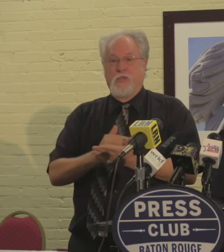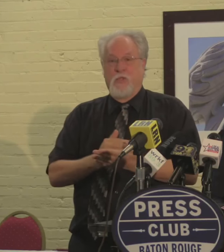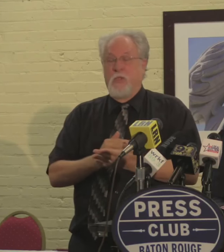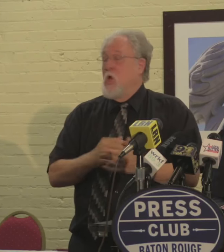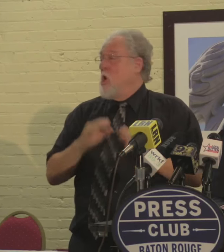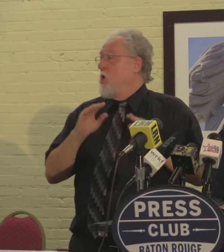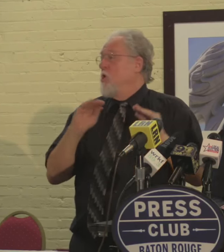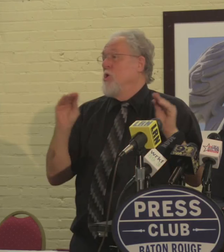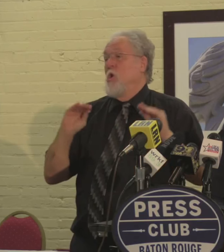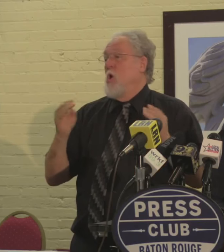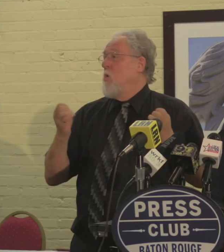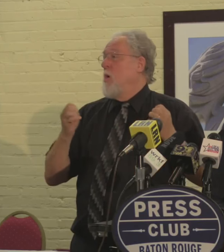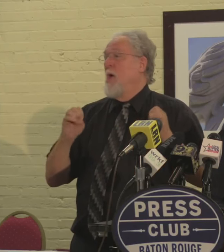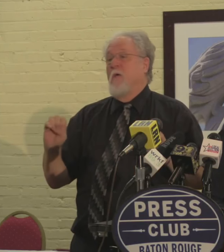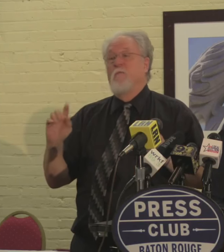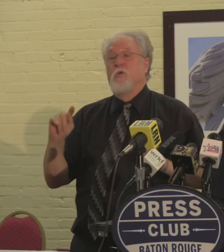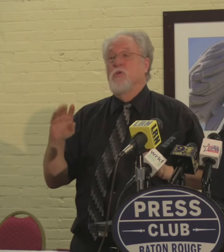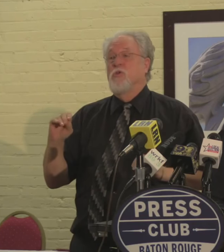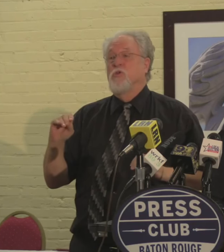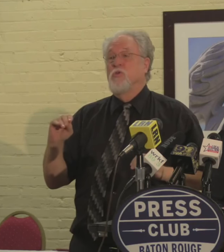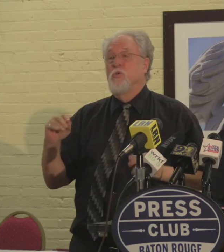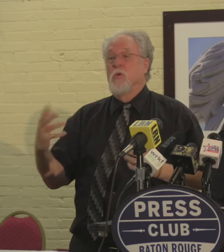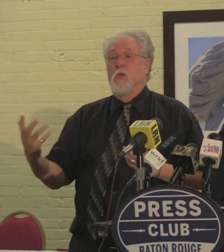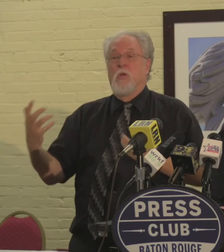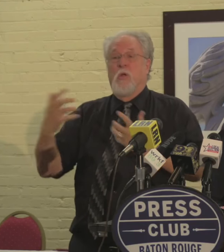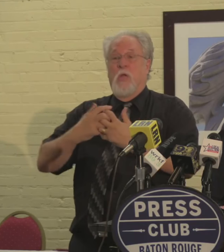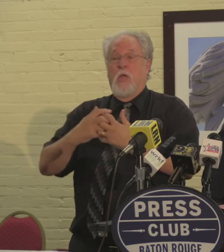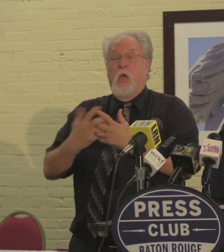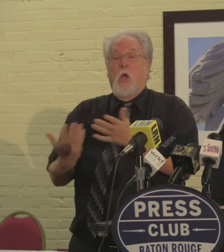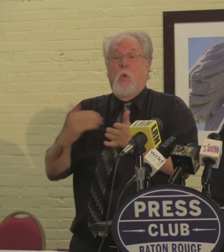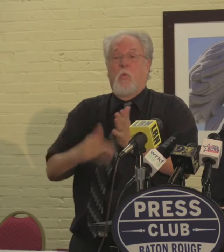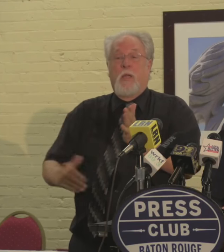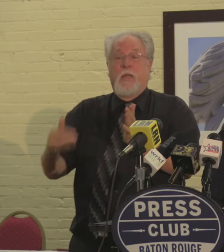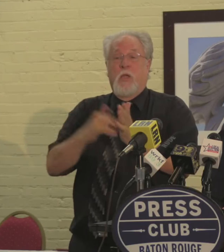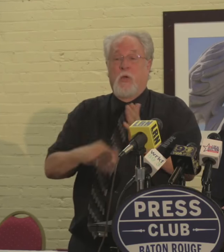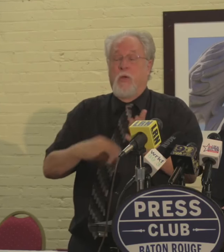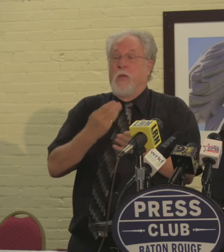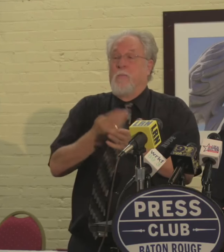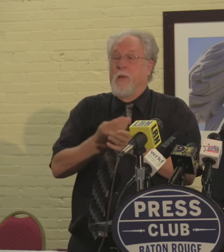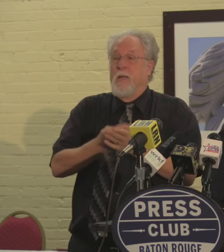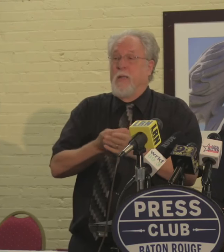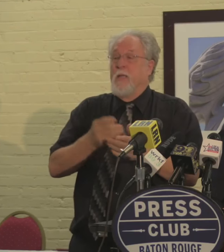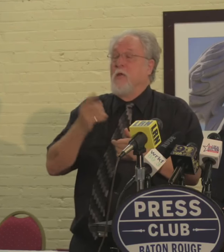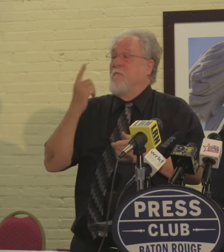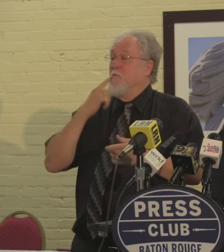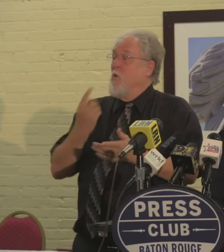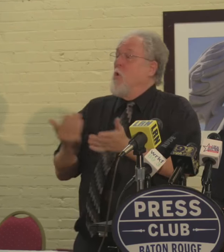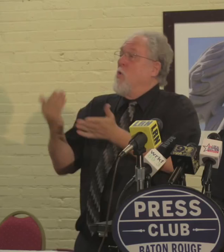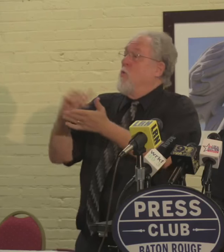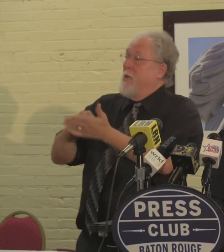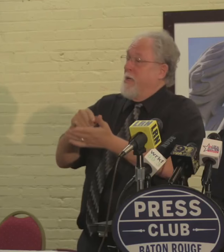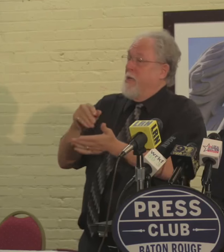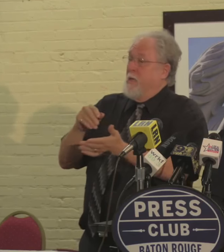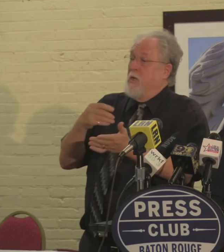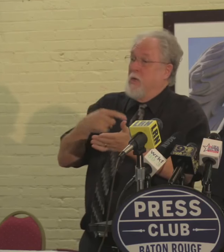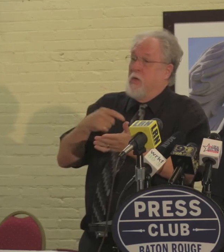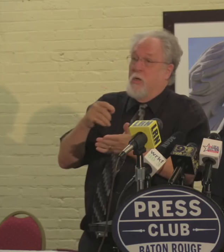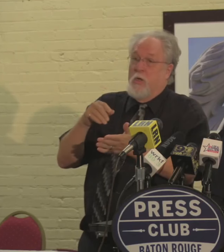no effort really to marry up recurring revenues to pay for recurring expenditures. In the short